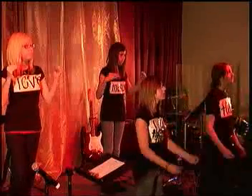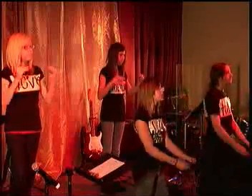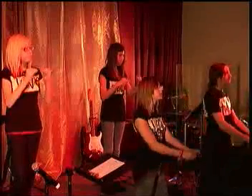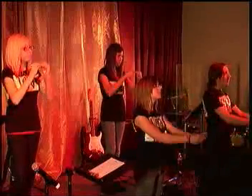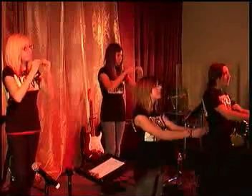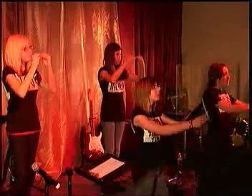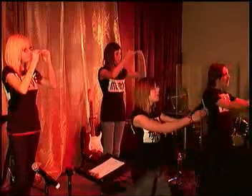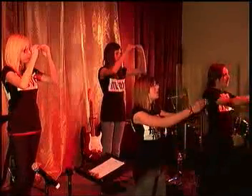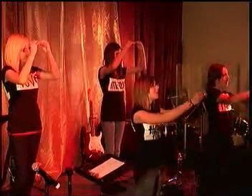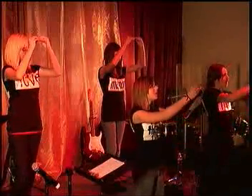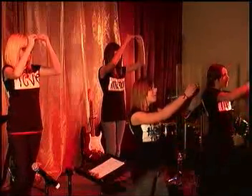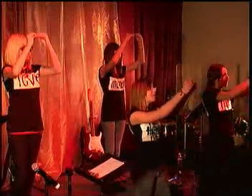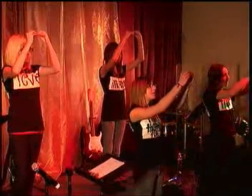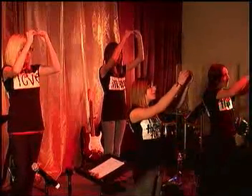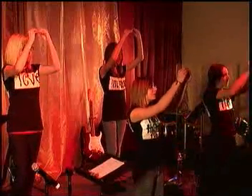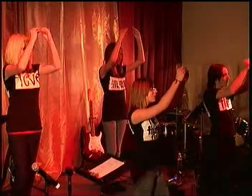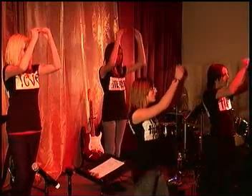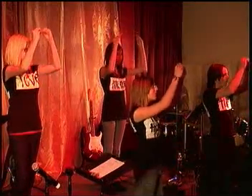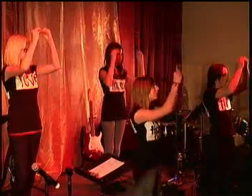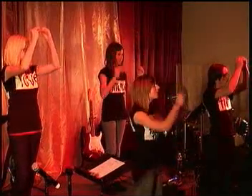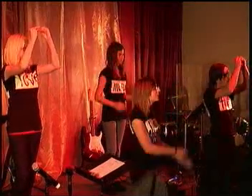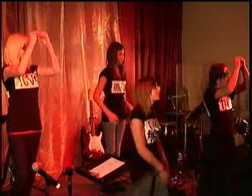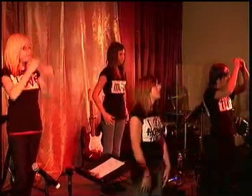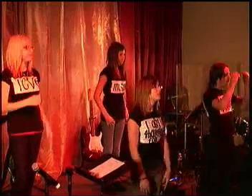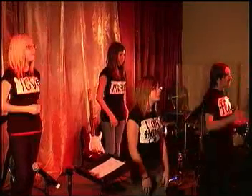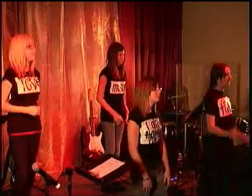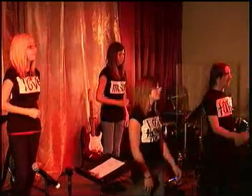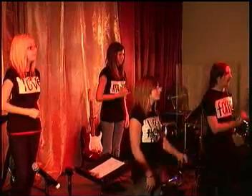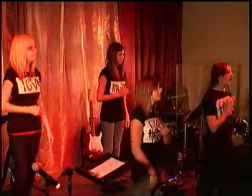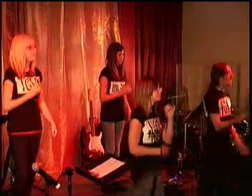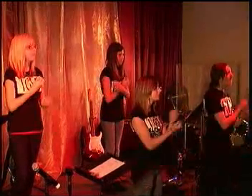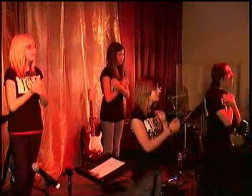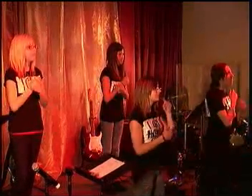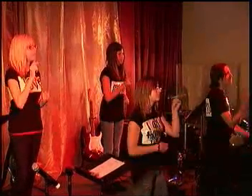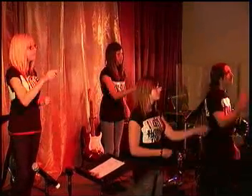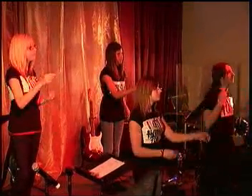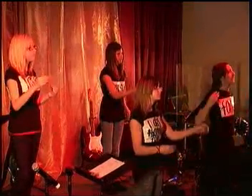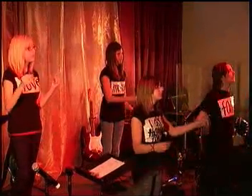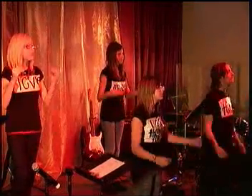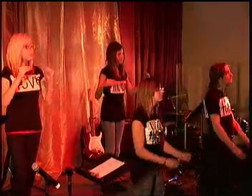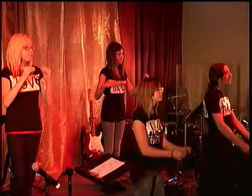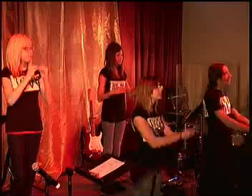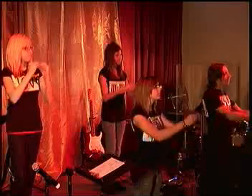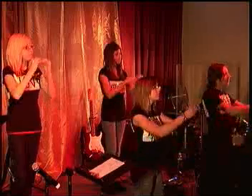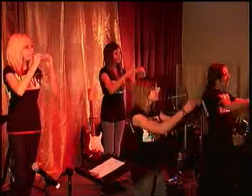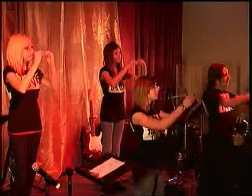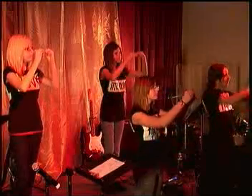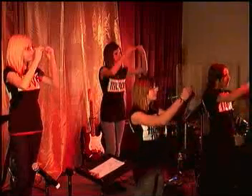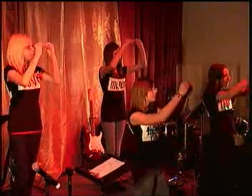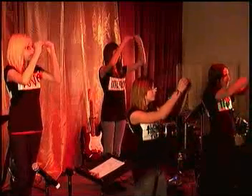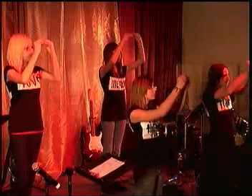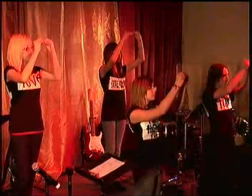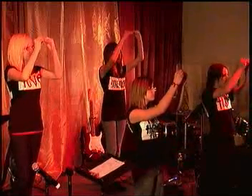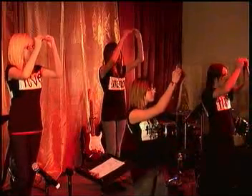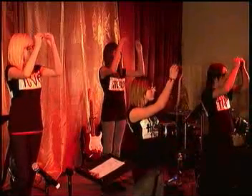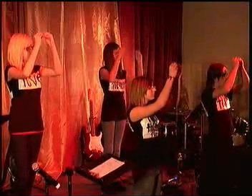more I love you more